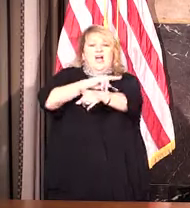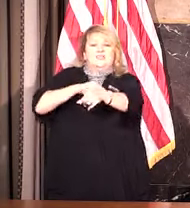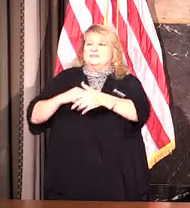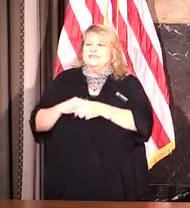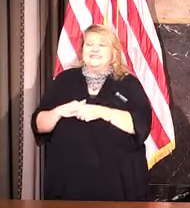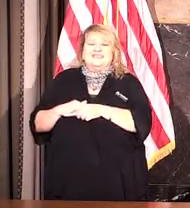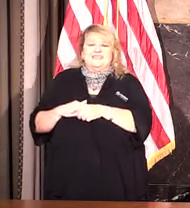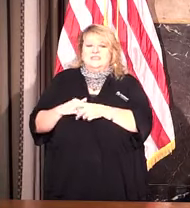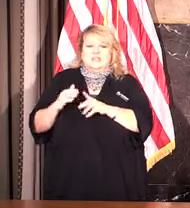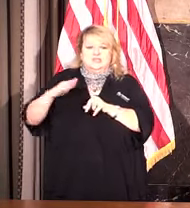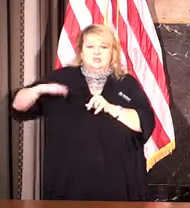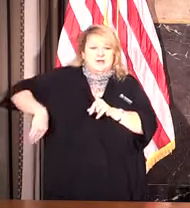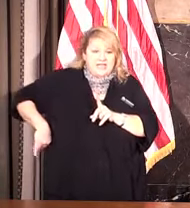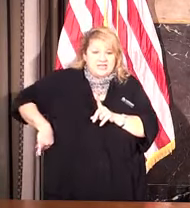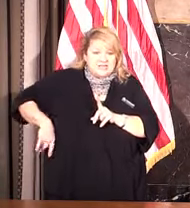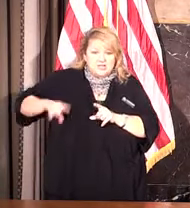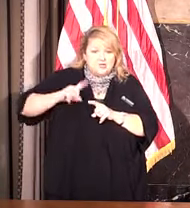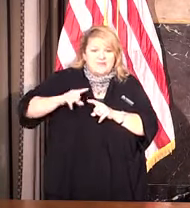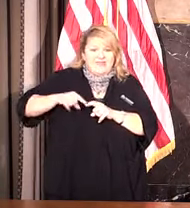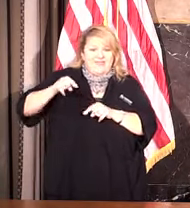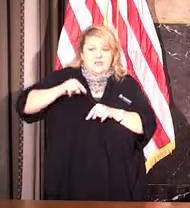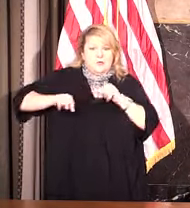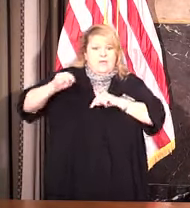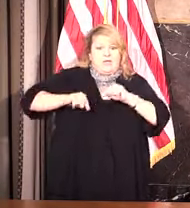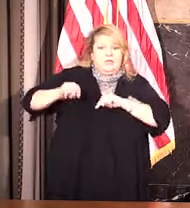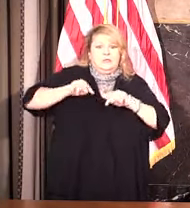late. You can't turn that ship around that quickly.